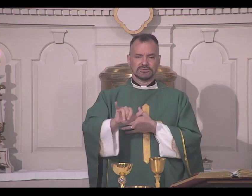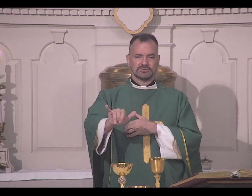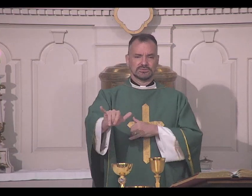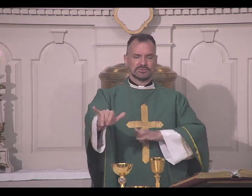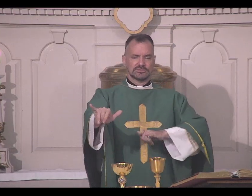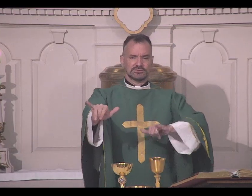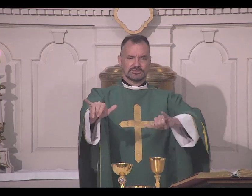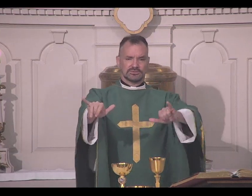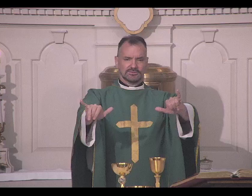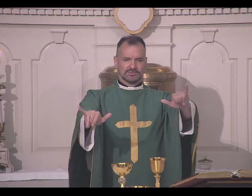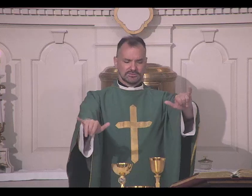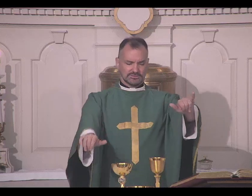forever.